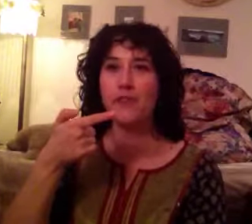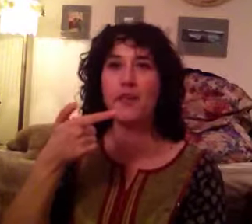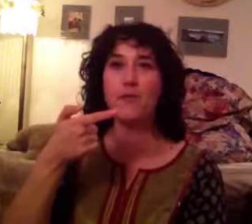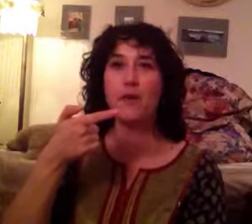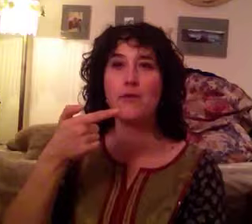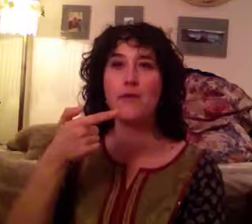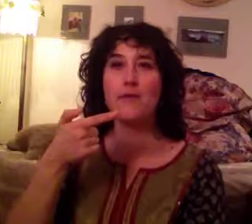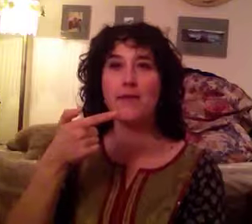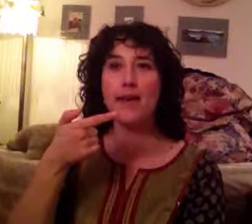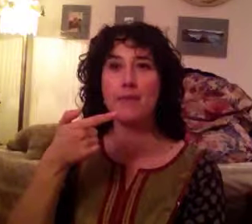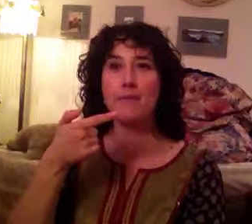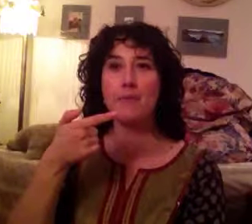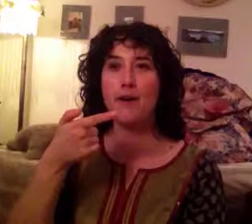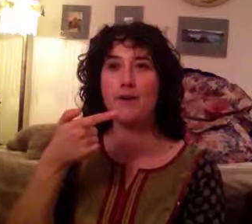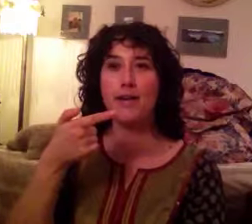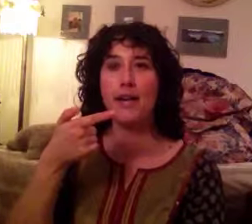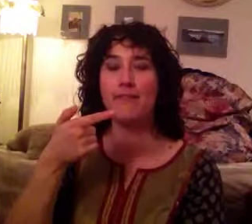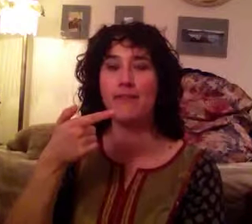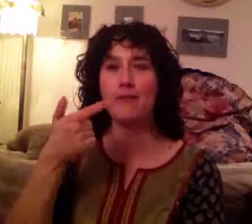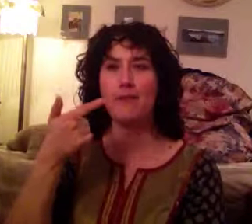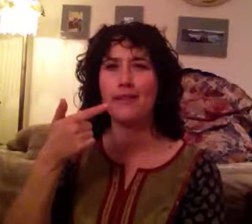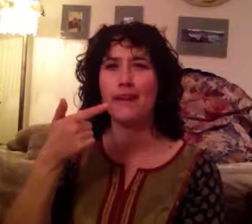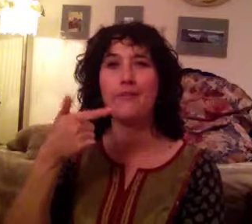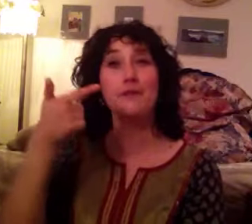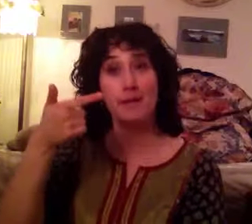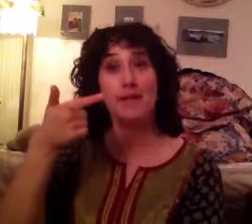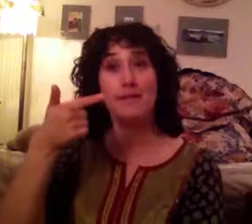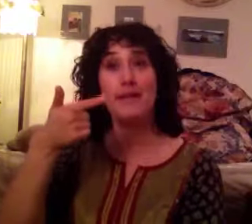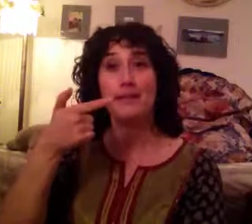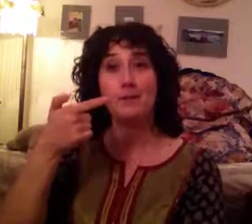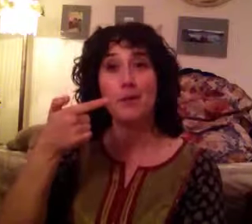of a way to remember that, more power to you. I've never really thought of it, but 21.